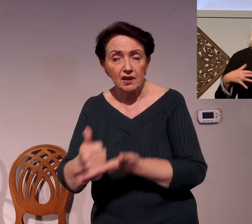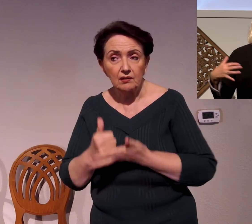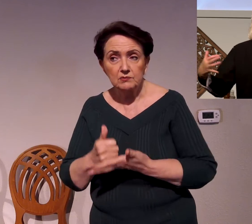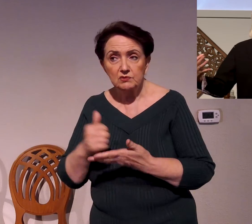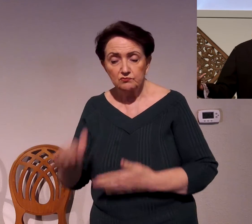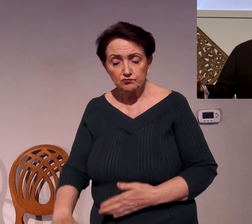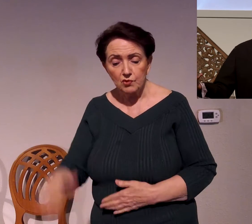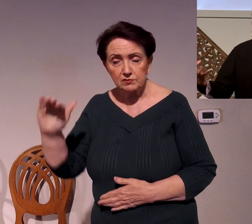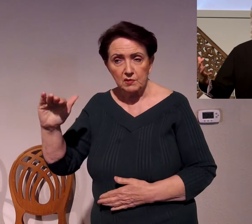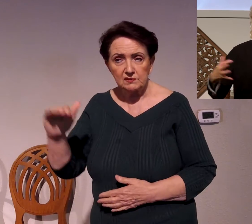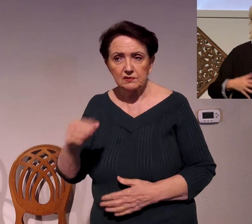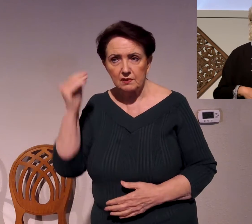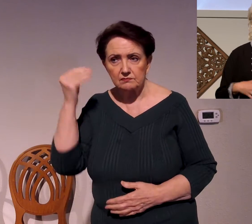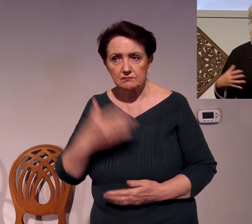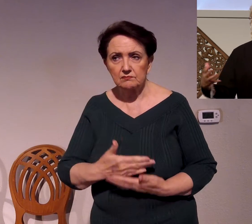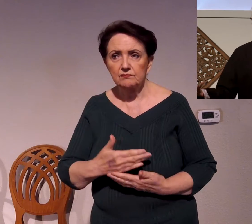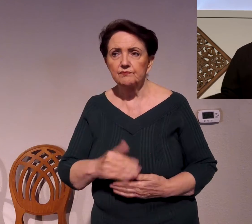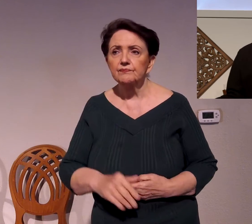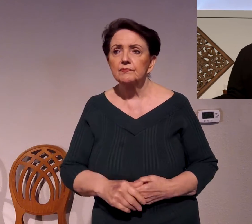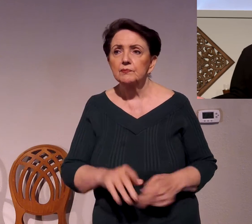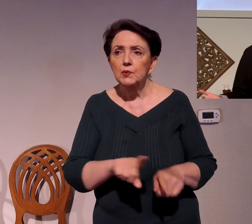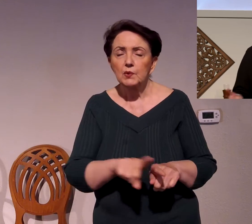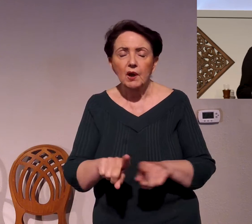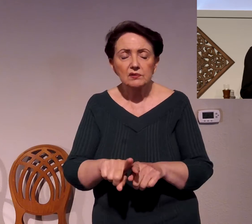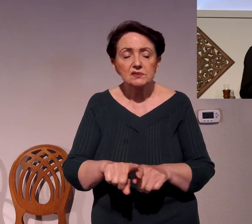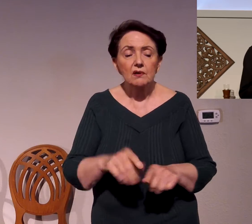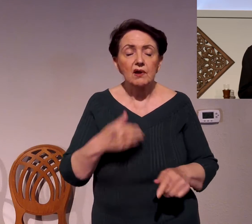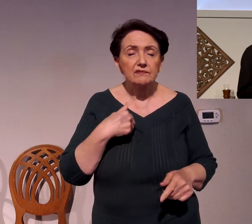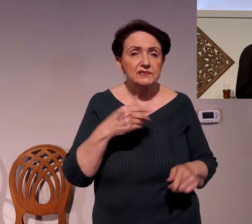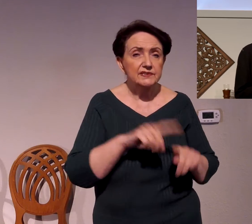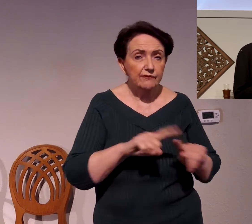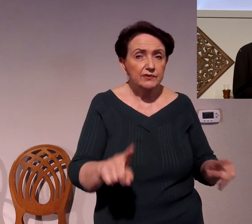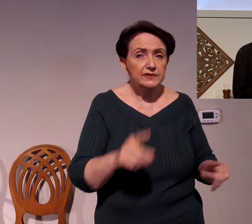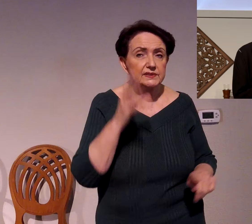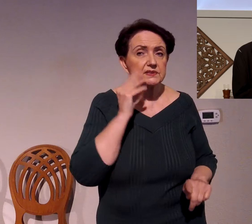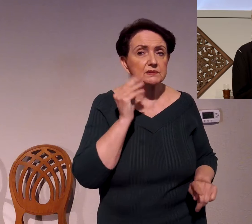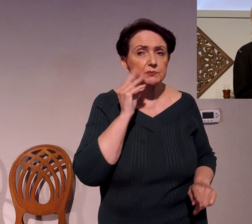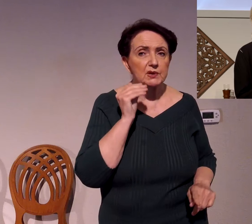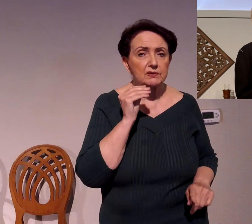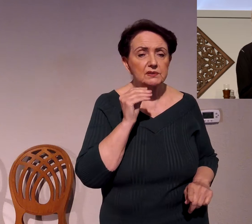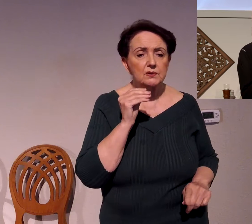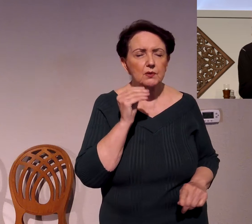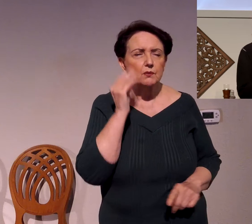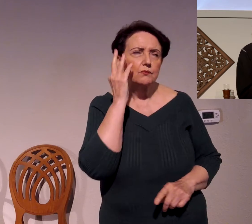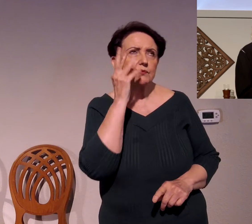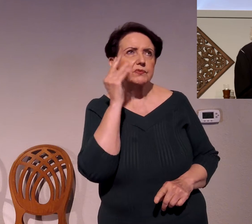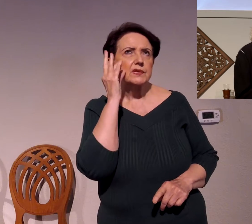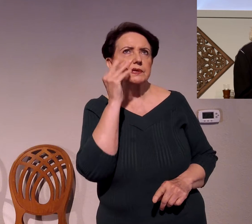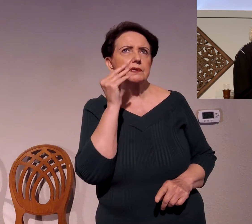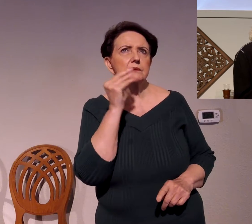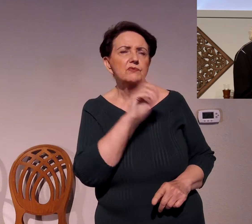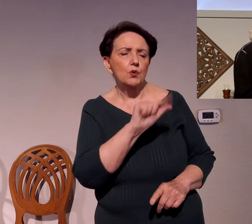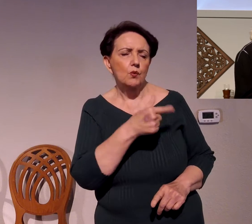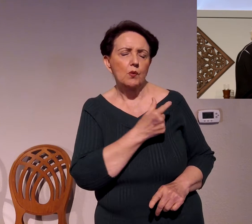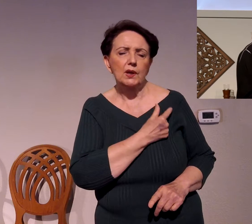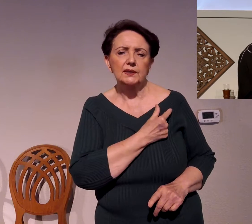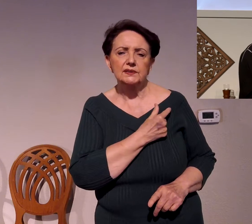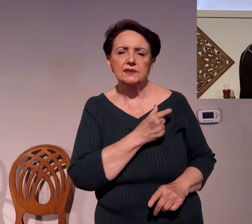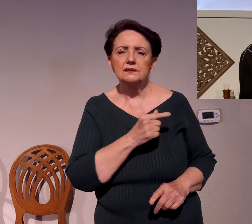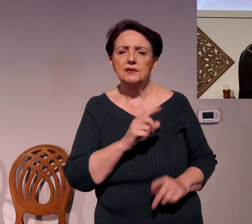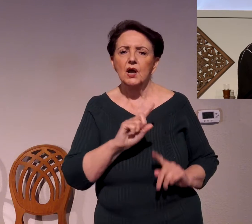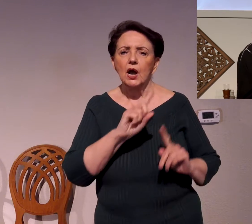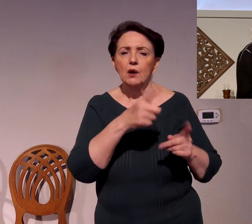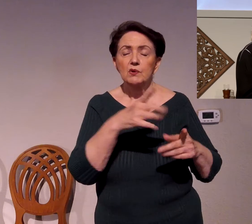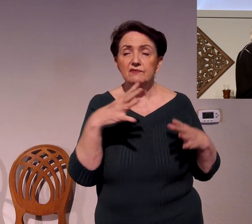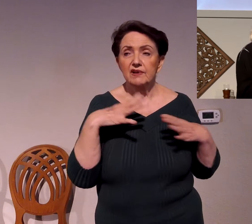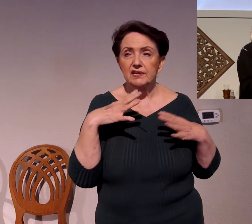But we can also have a very different experience where we're thinking about the quality. So when I went on my sabbatical a couple of years ago, I went